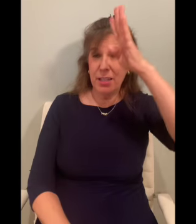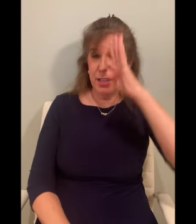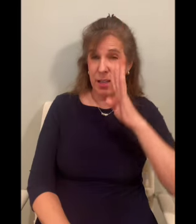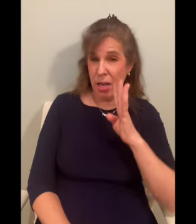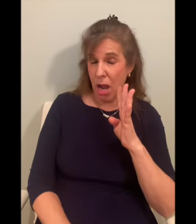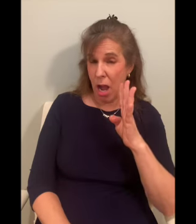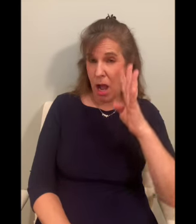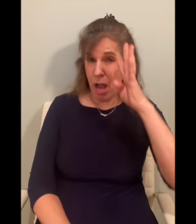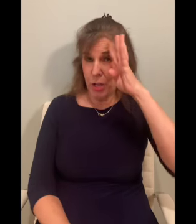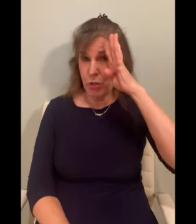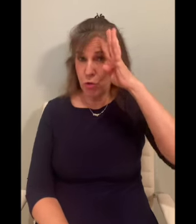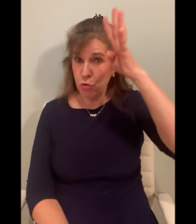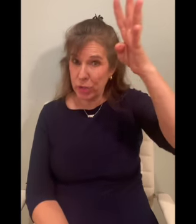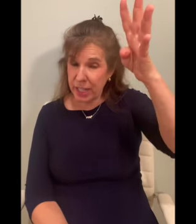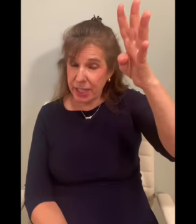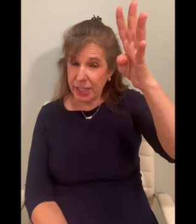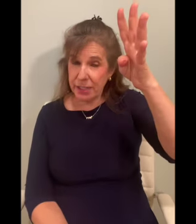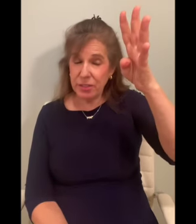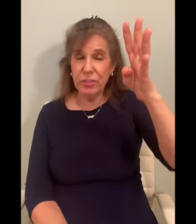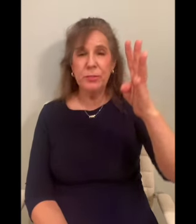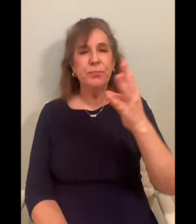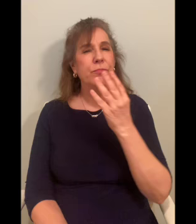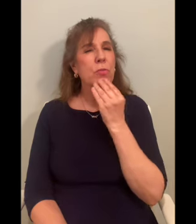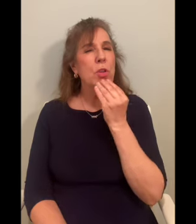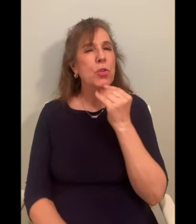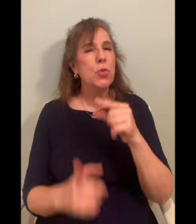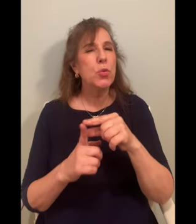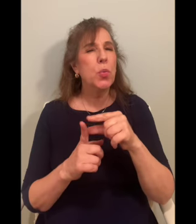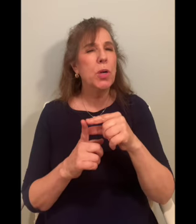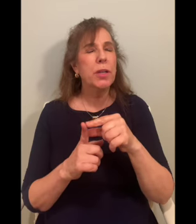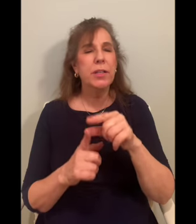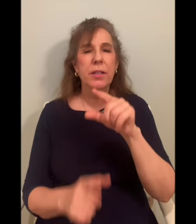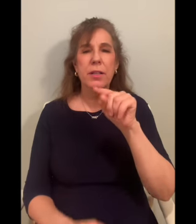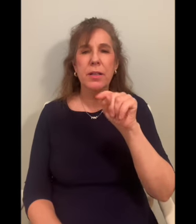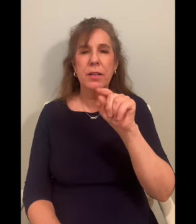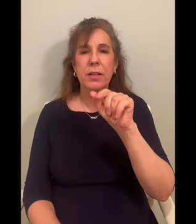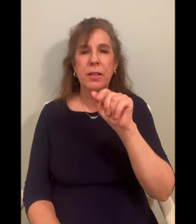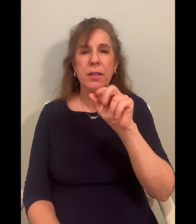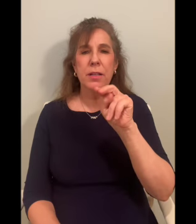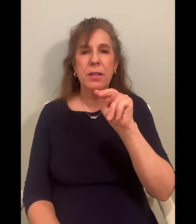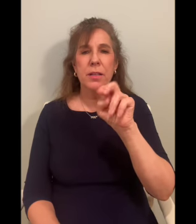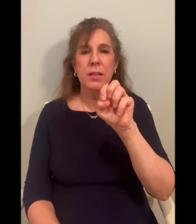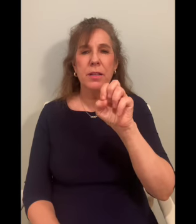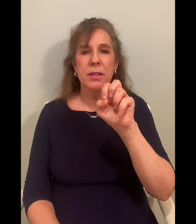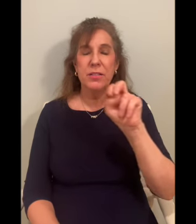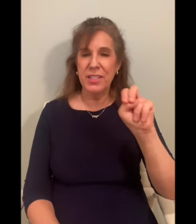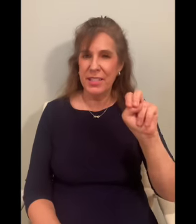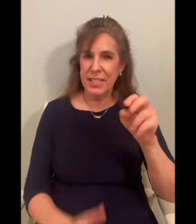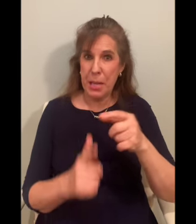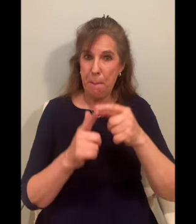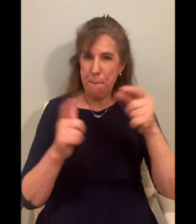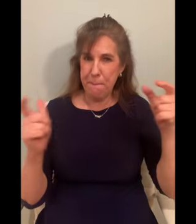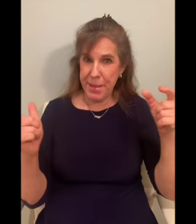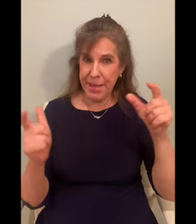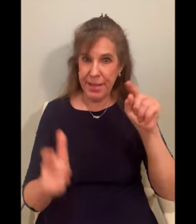separately, and God created the Taninim Gdolim. Now, Tanin, if you look in the dictionary, means crocodile